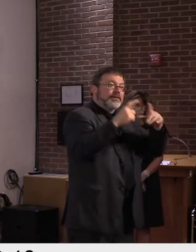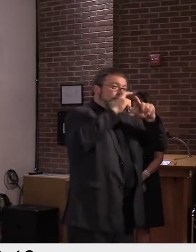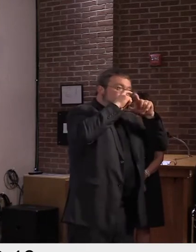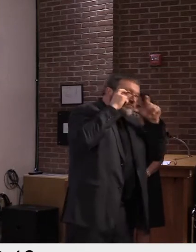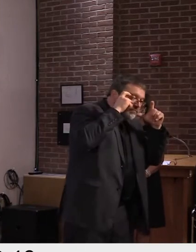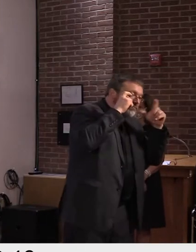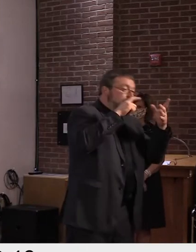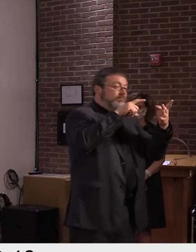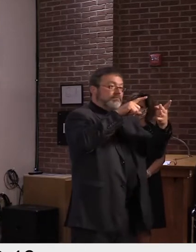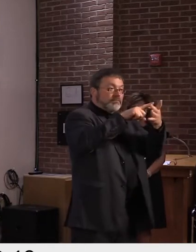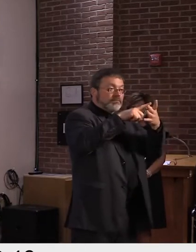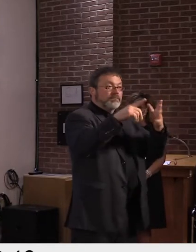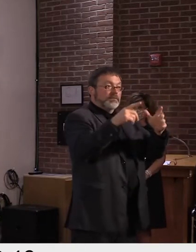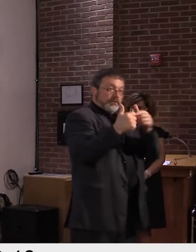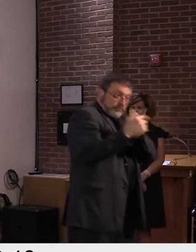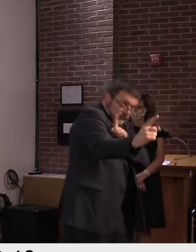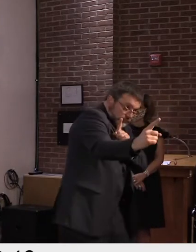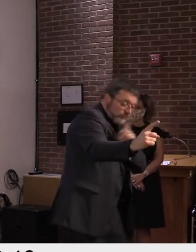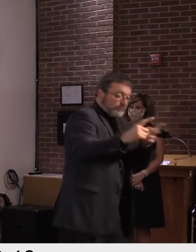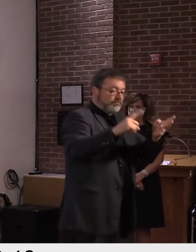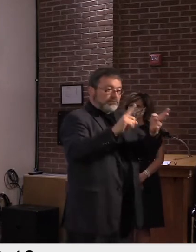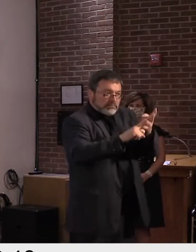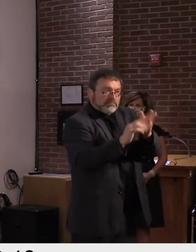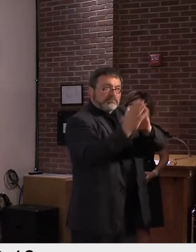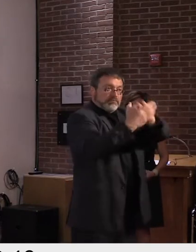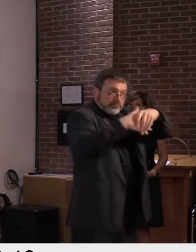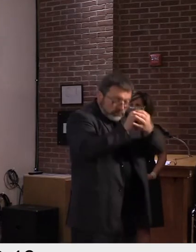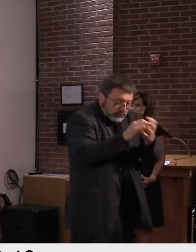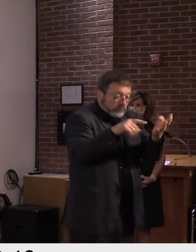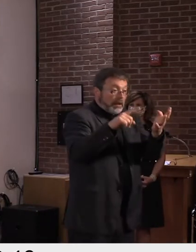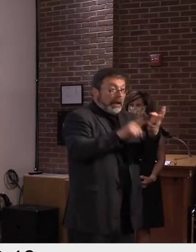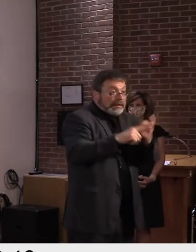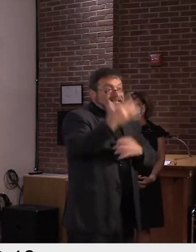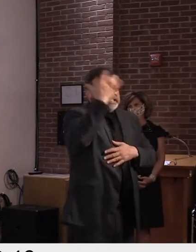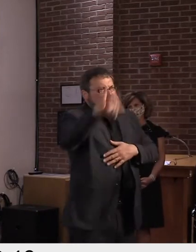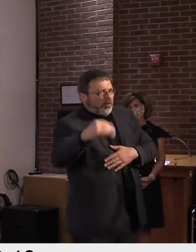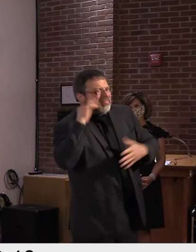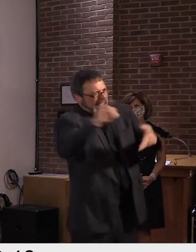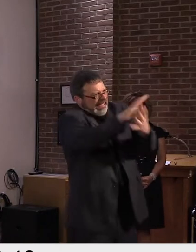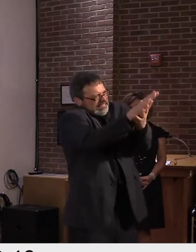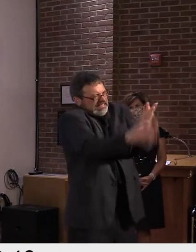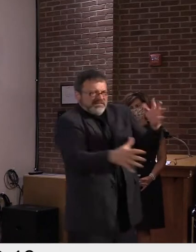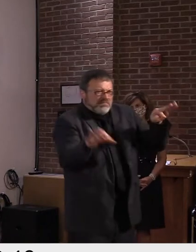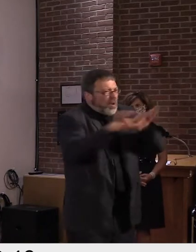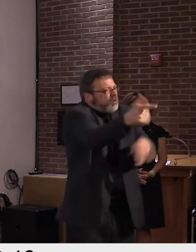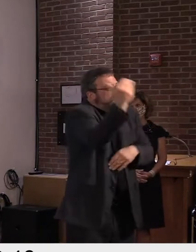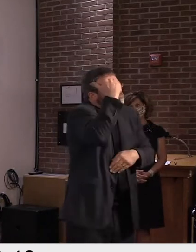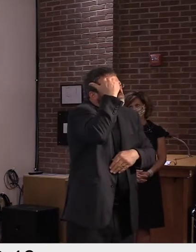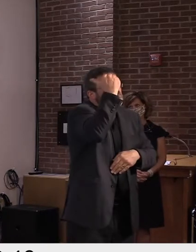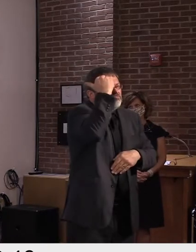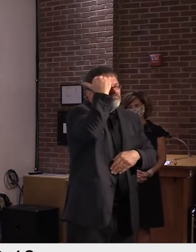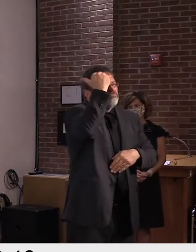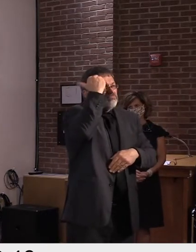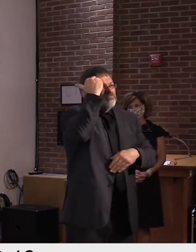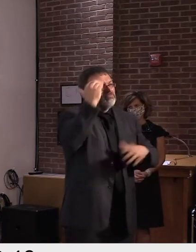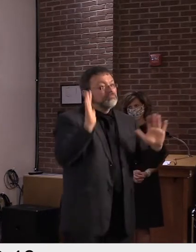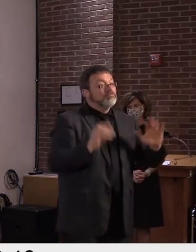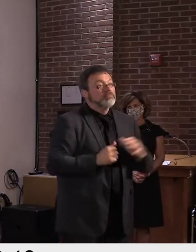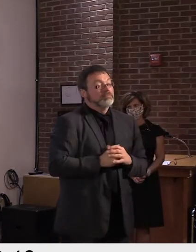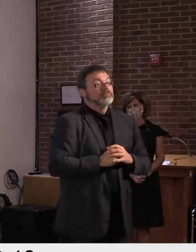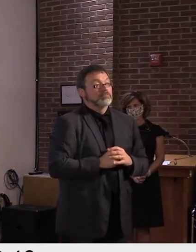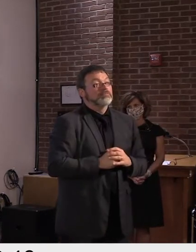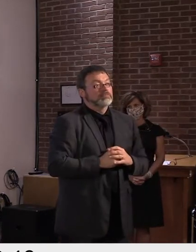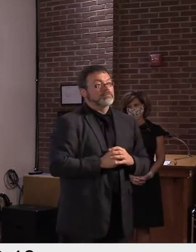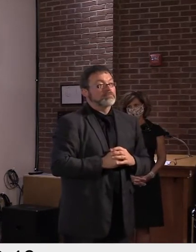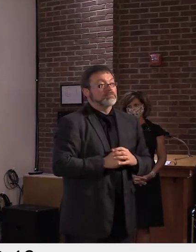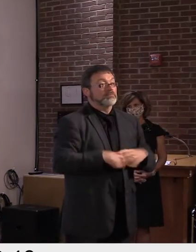fortunate to currently have a low level of virus circulating in the state, that's not the same as zero. And this achievement can